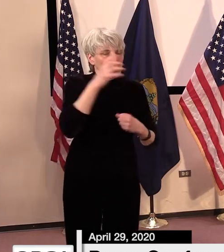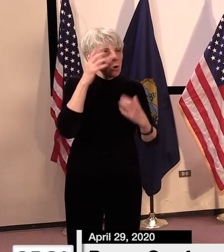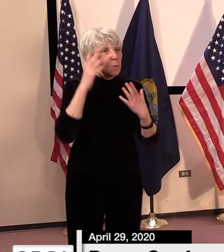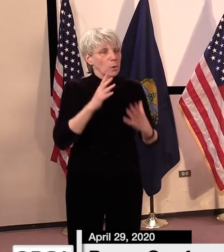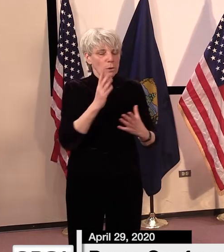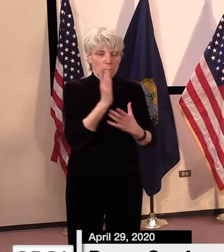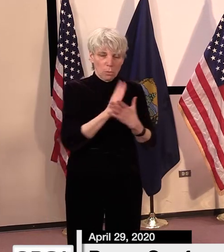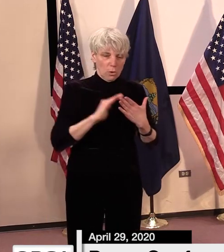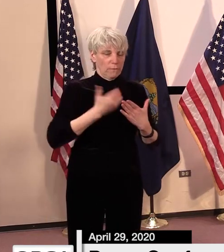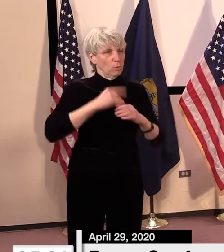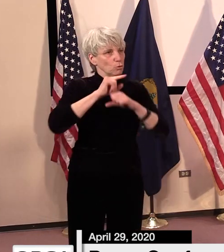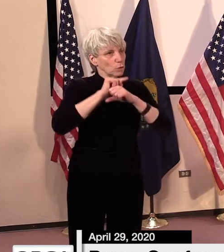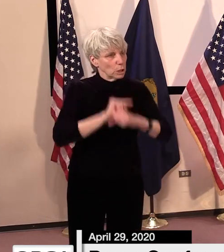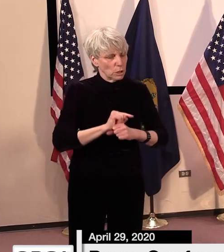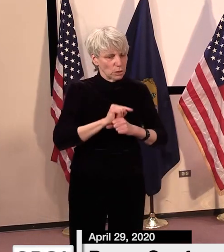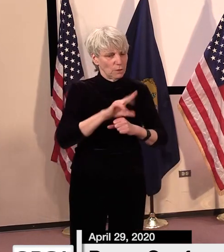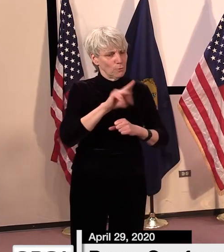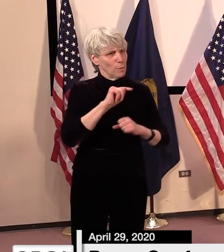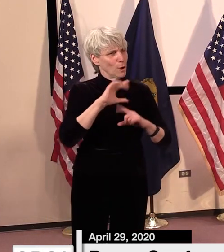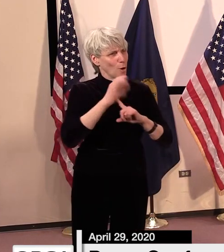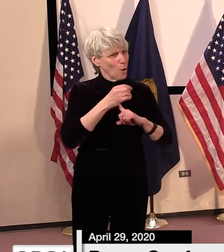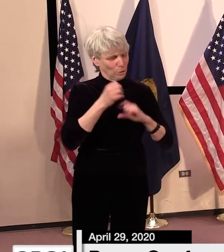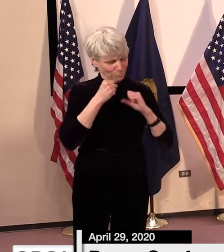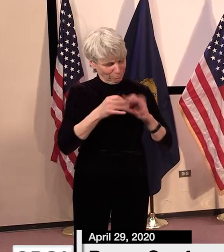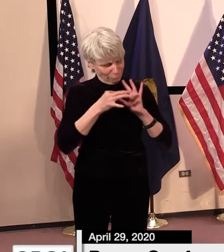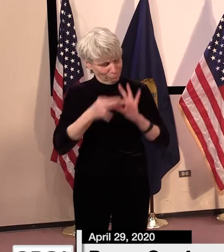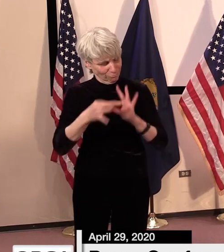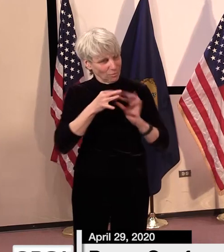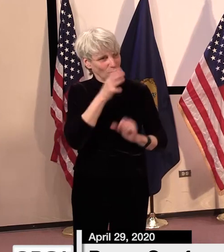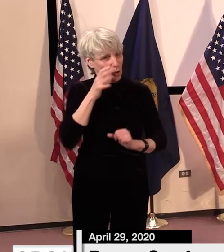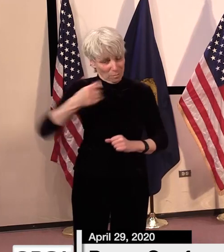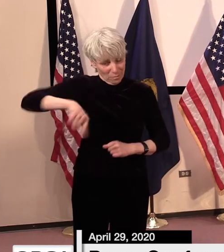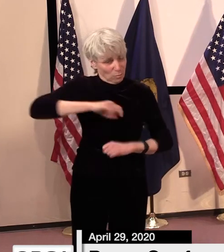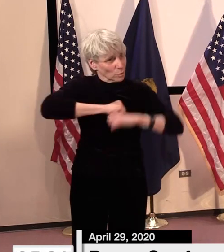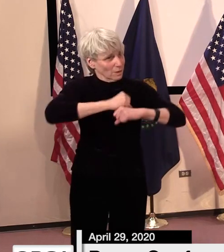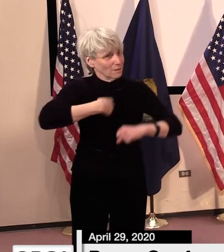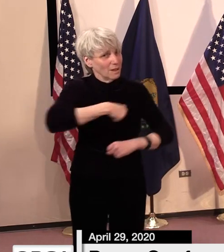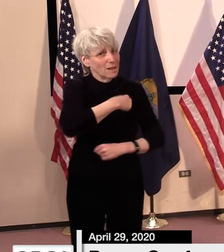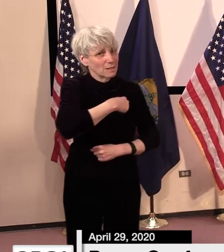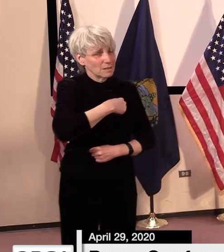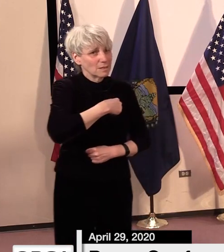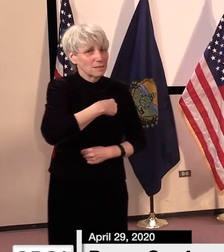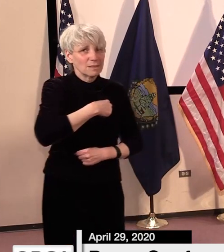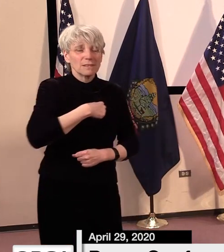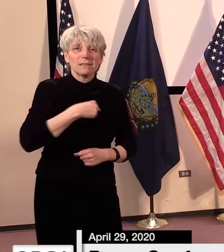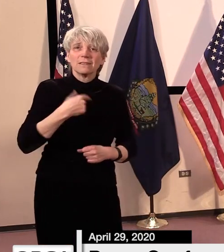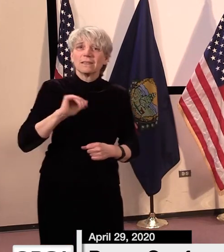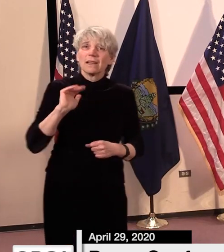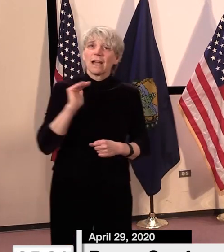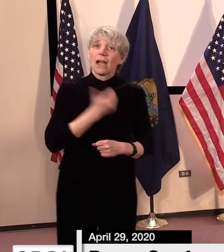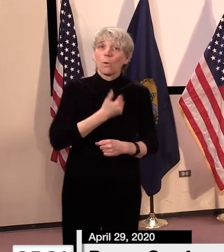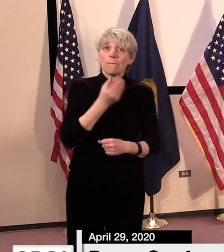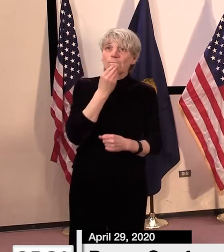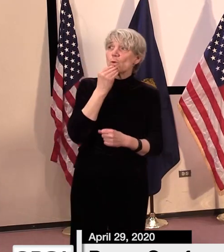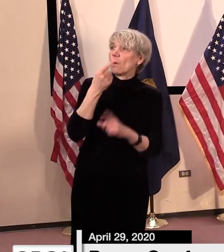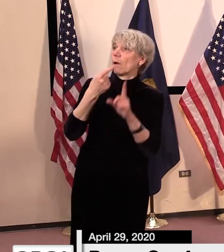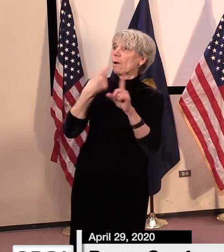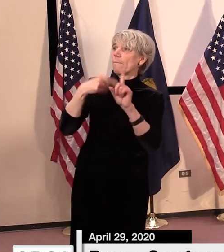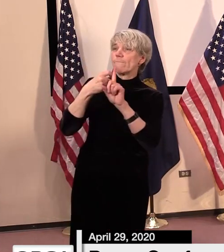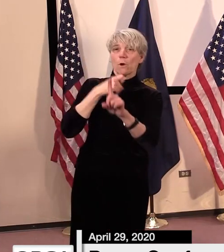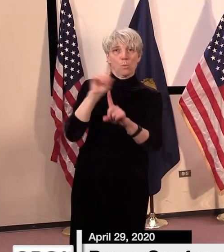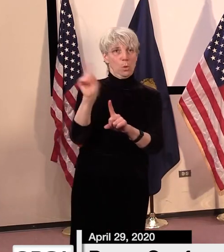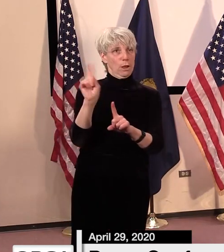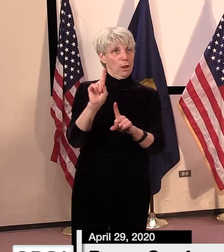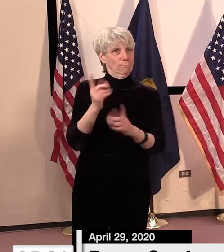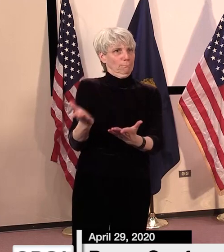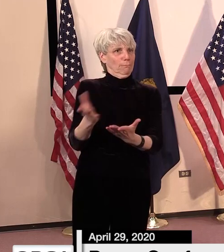to do everything we can to protect them because they protect us. One of our basic needs is our food supply. And as we've seen